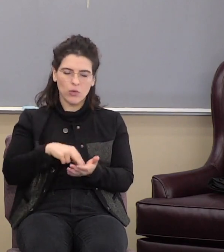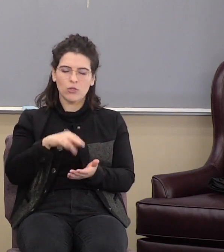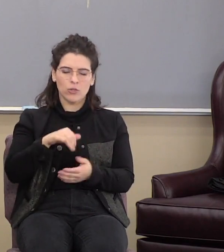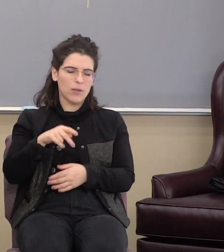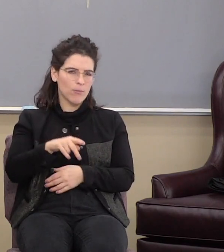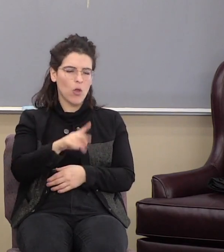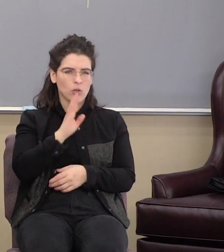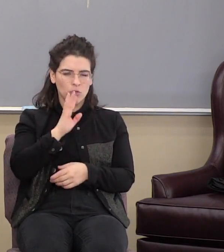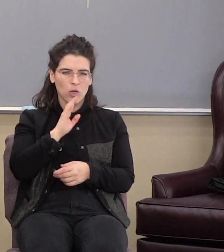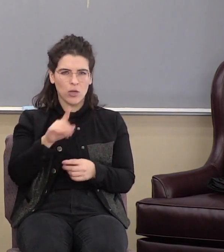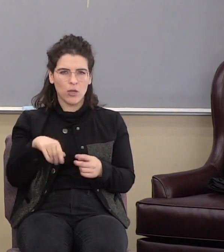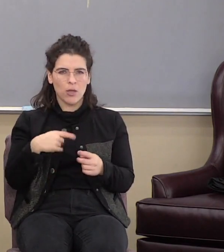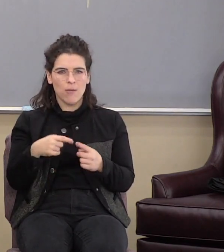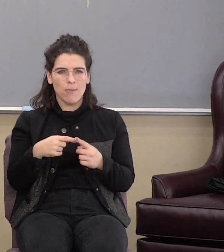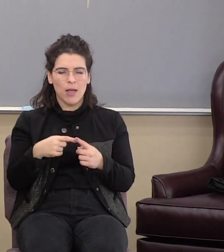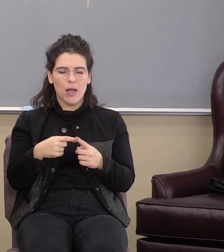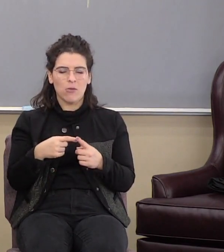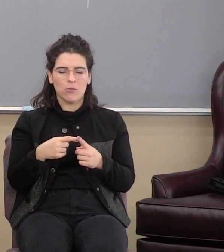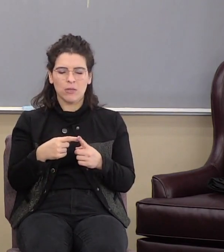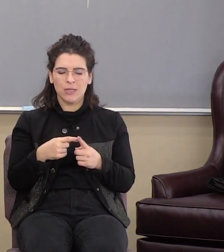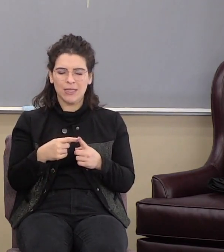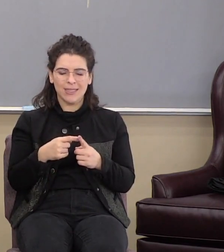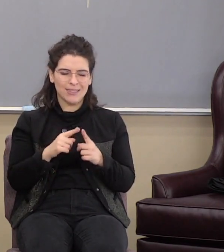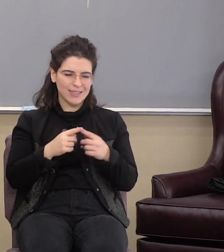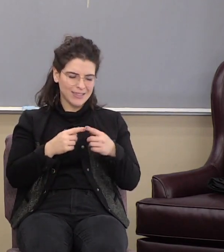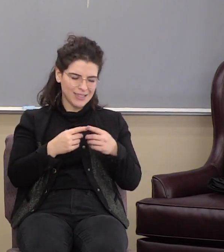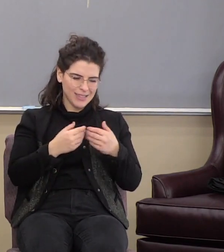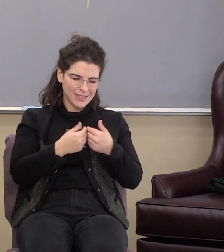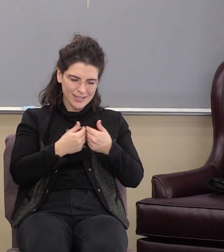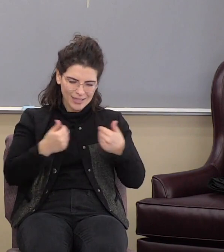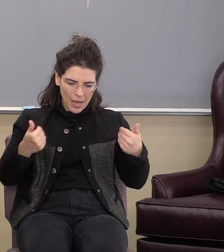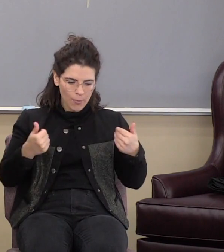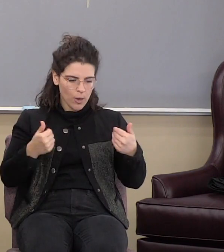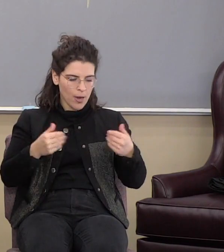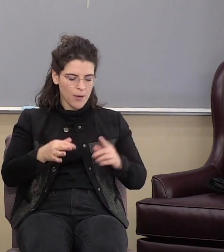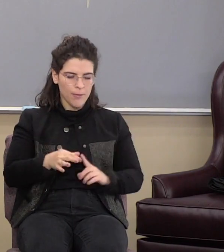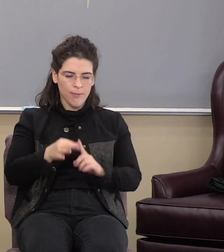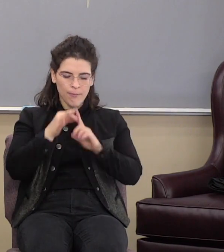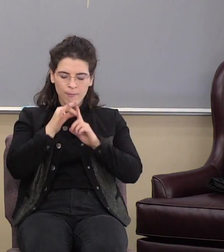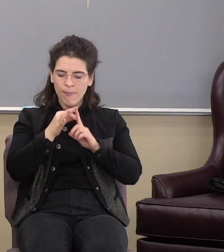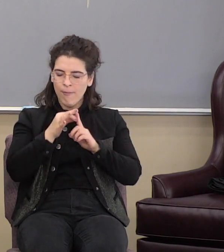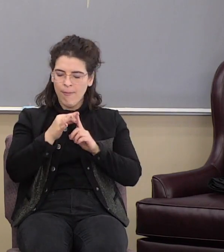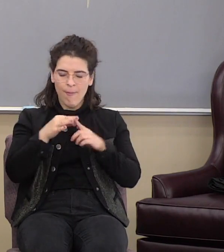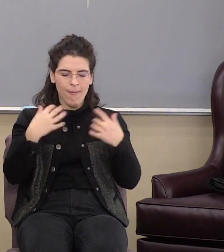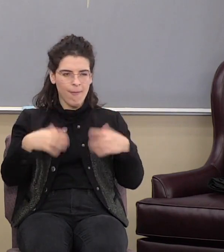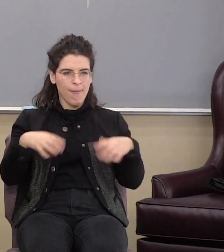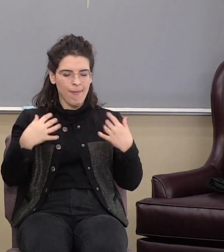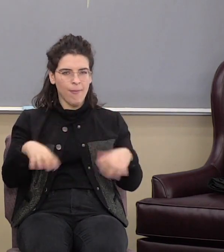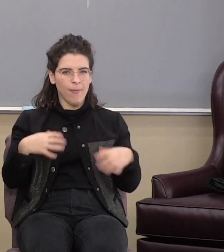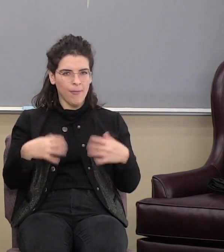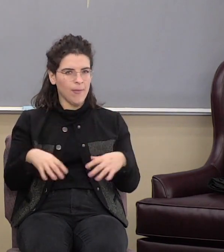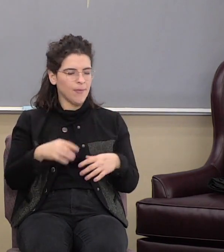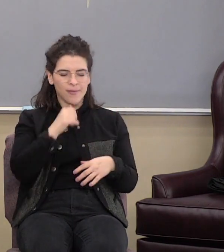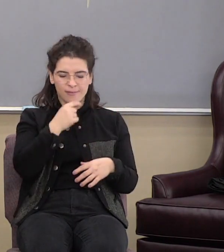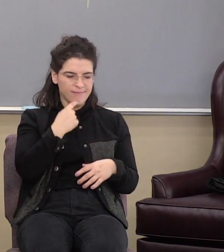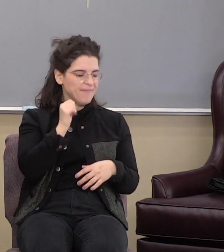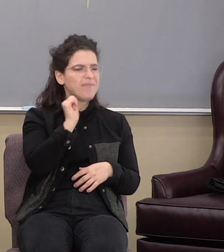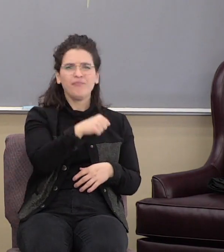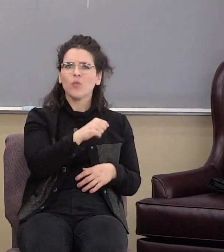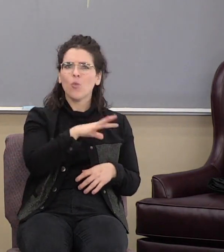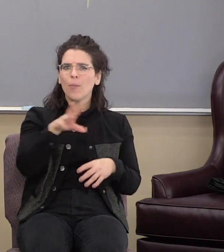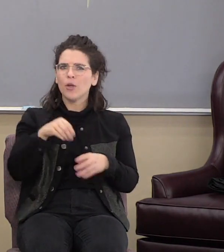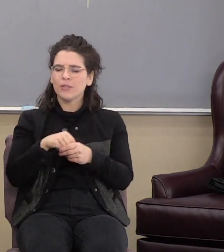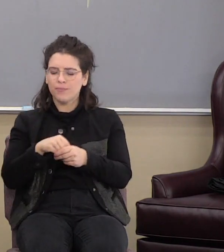Paul is referring to is separate, distinct, and absolutely unique. He's not saying, oh yeah, we're going to participate at